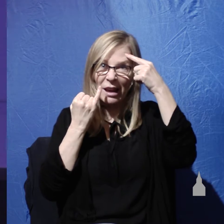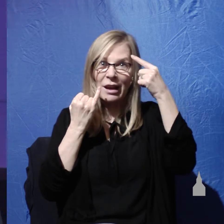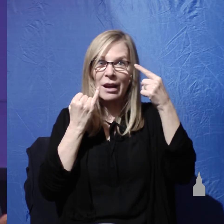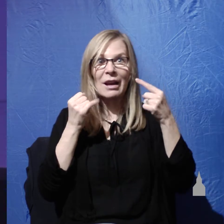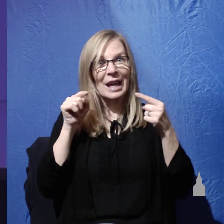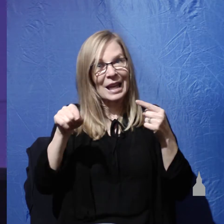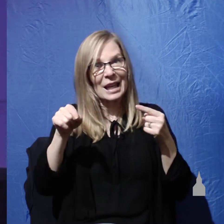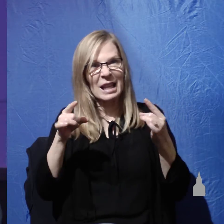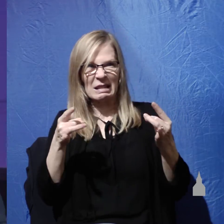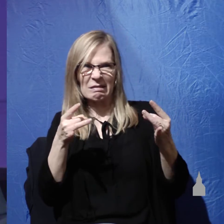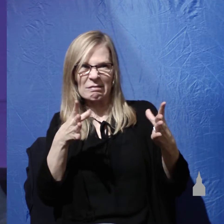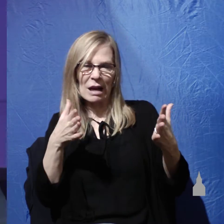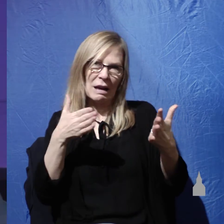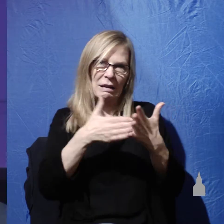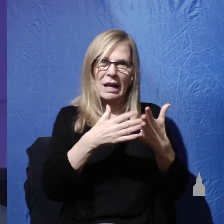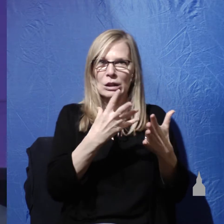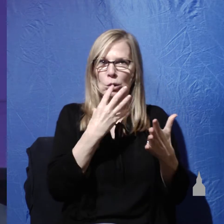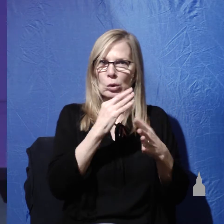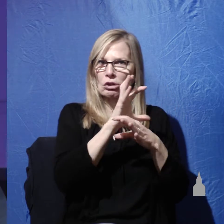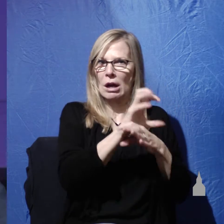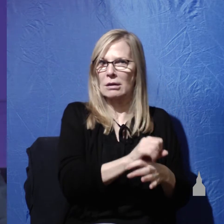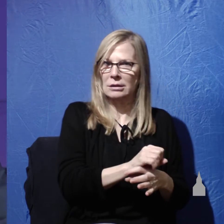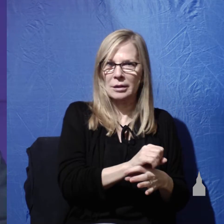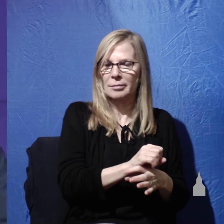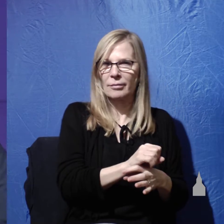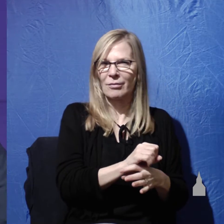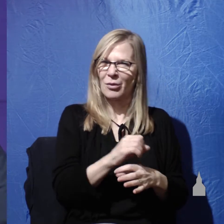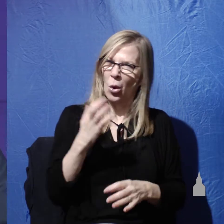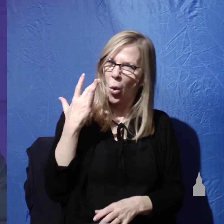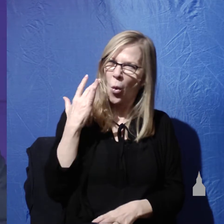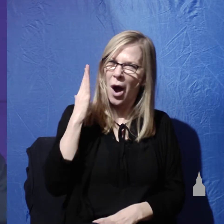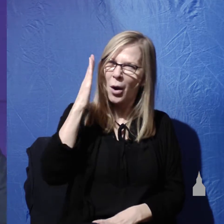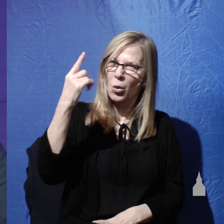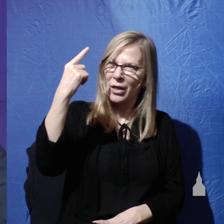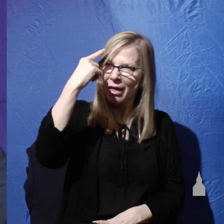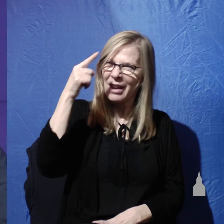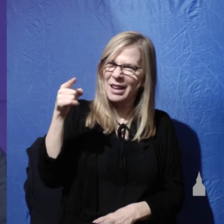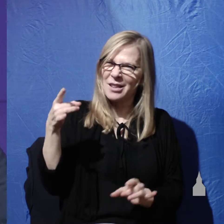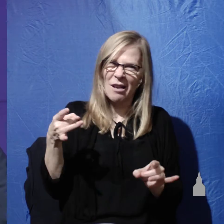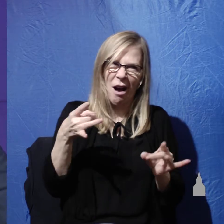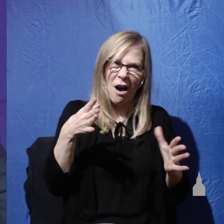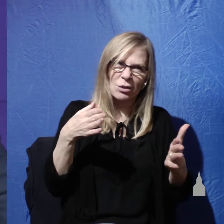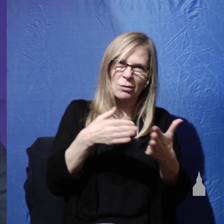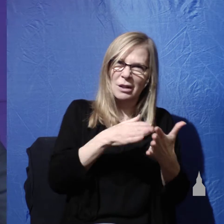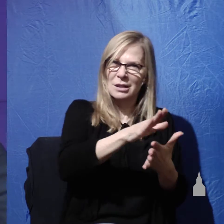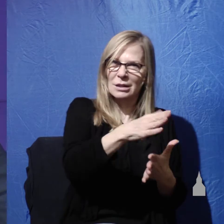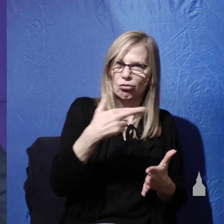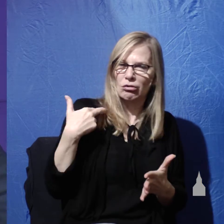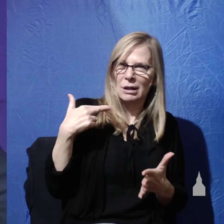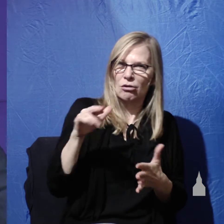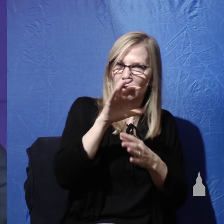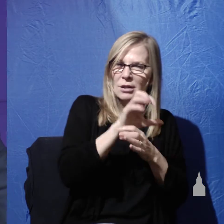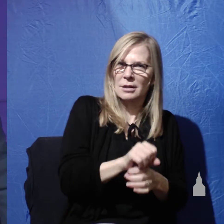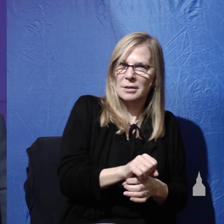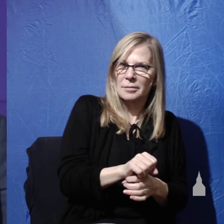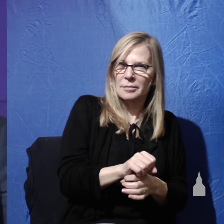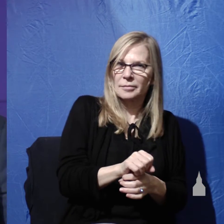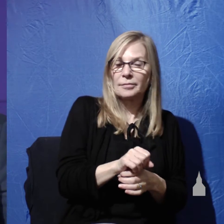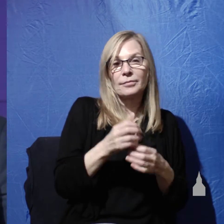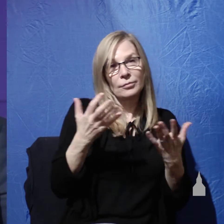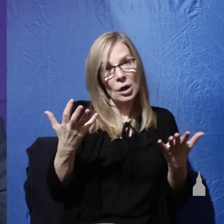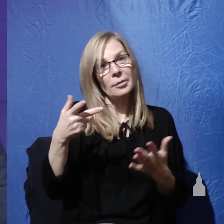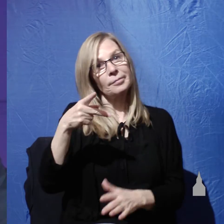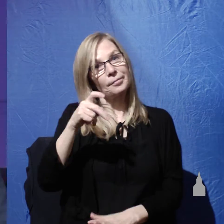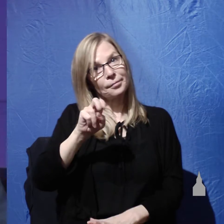their religion, towards their customs. And why would they think that he was hostile towards their religious customs? Well,